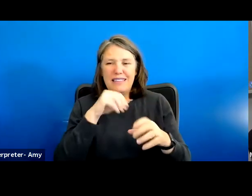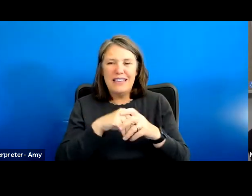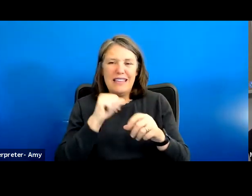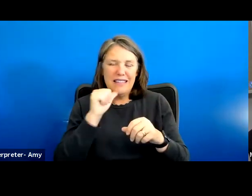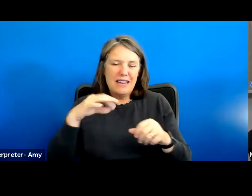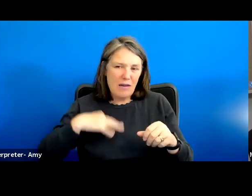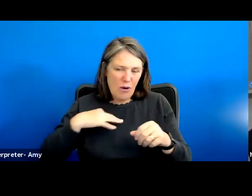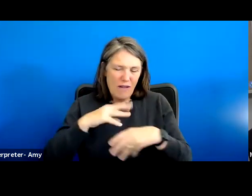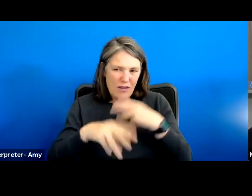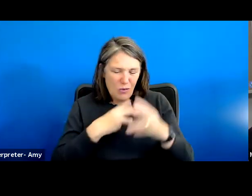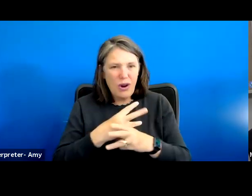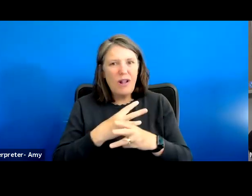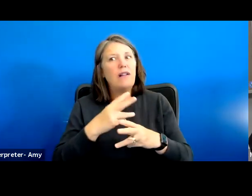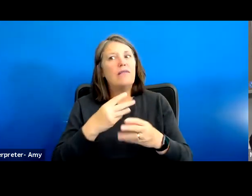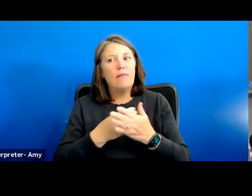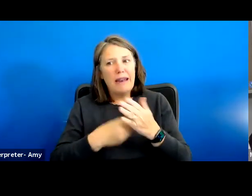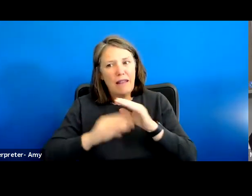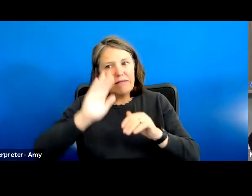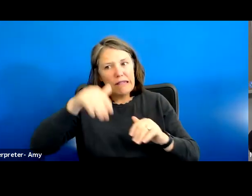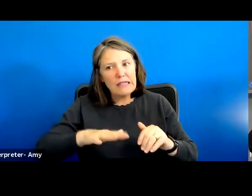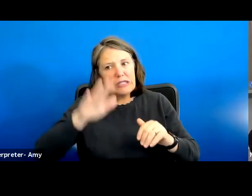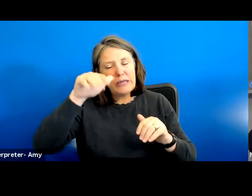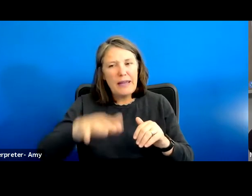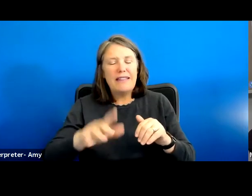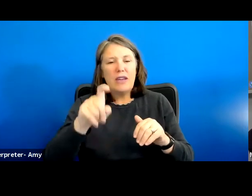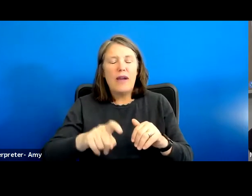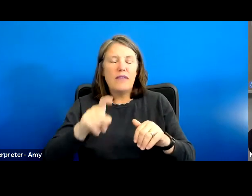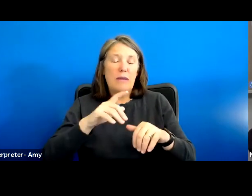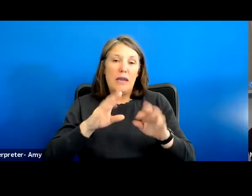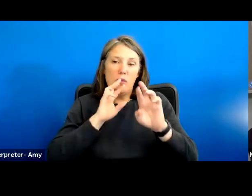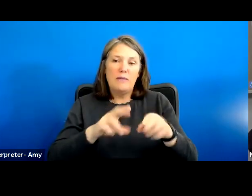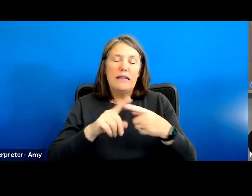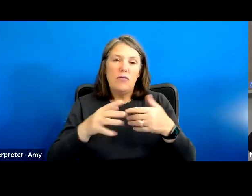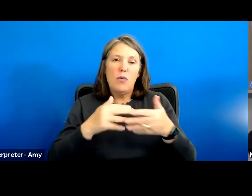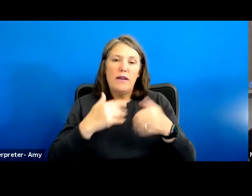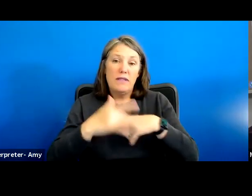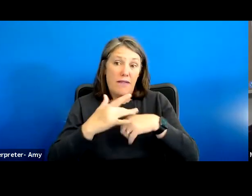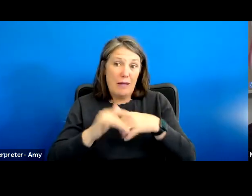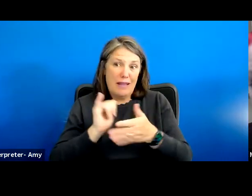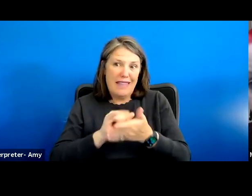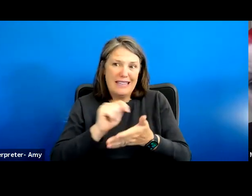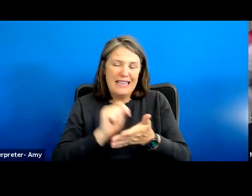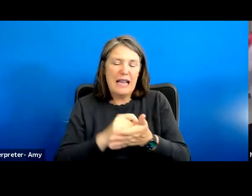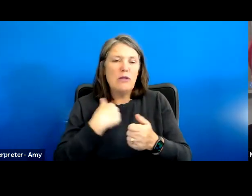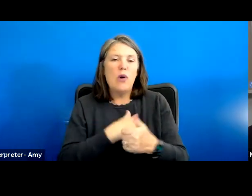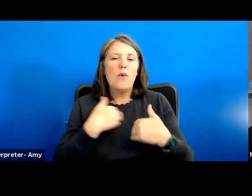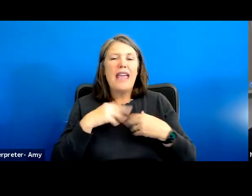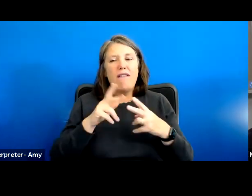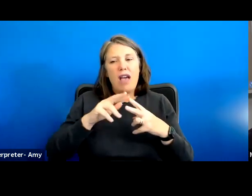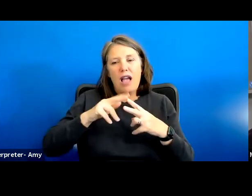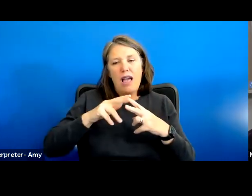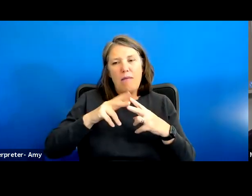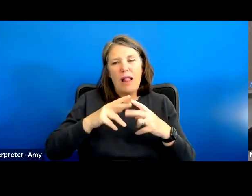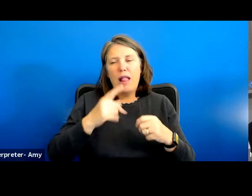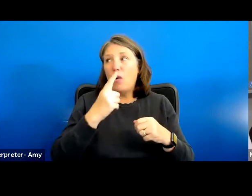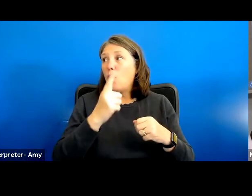sources fluctuate and they come and go, and you have to be responsive to whatever is available to you at the time. So we have a couple of these.